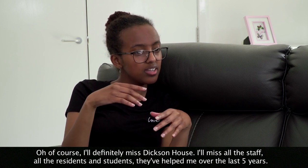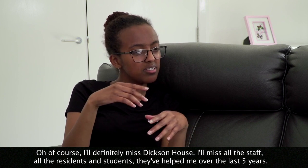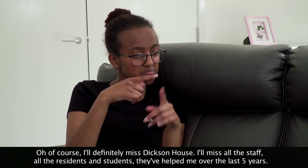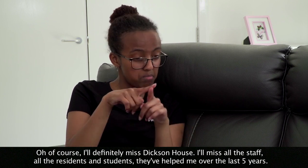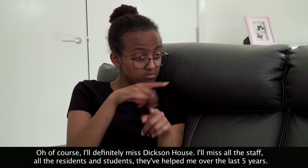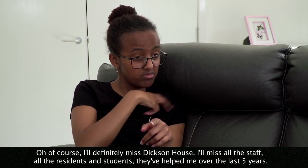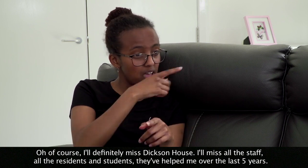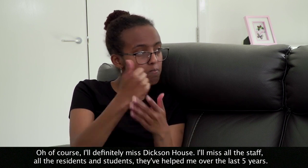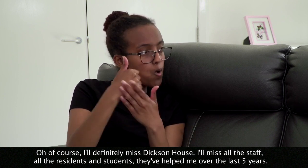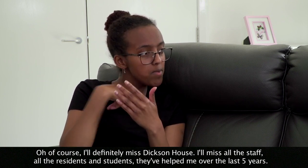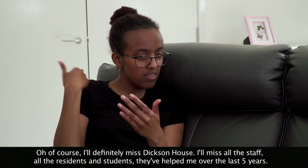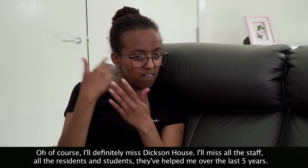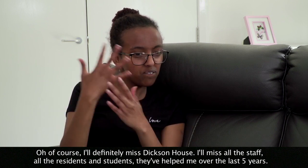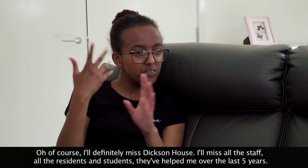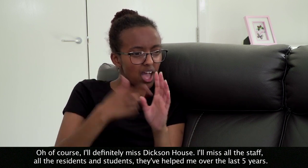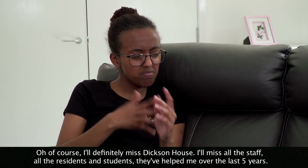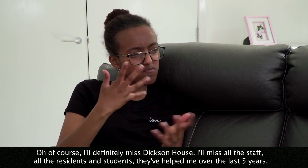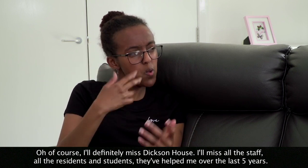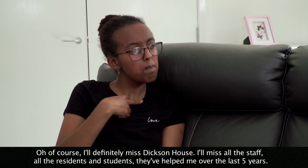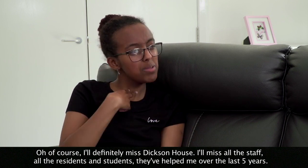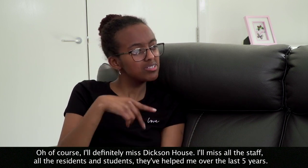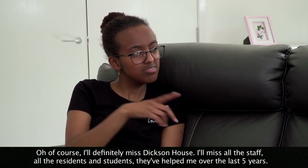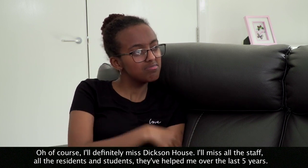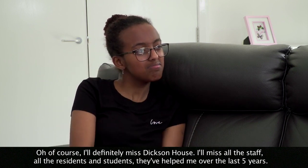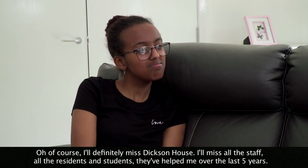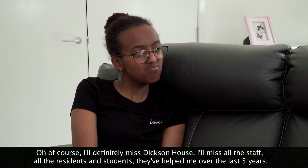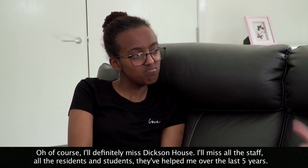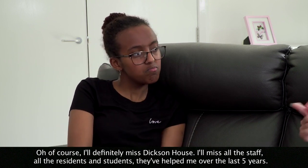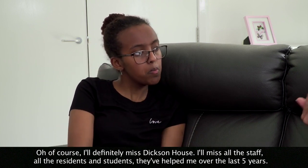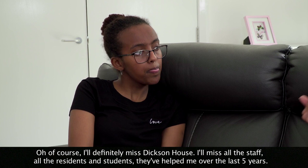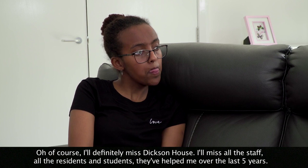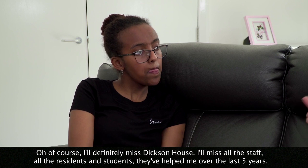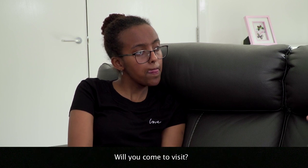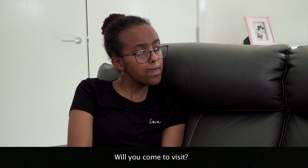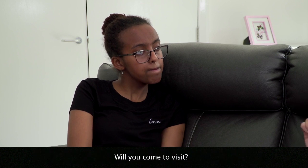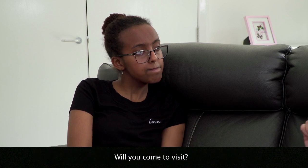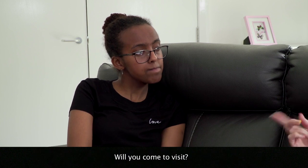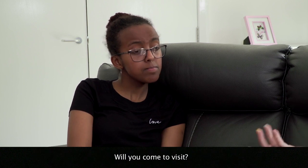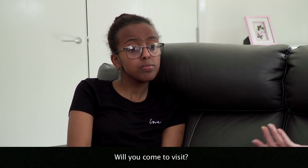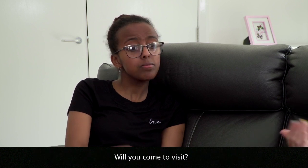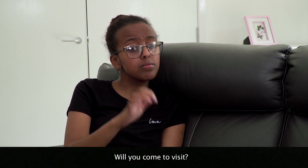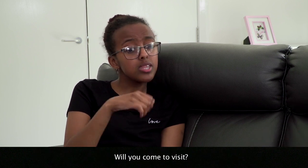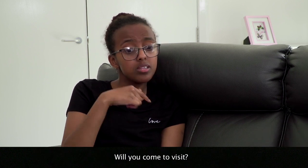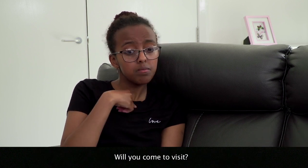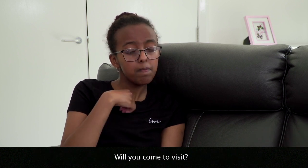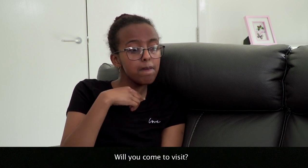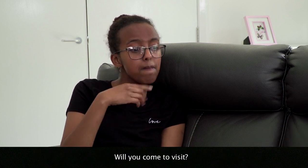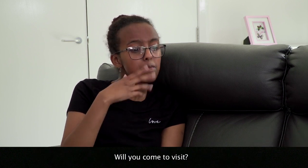staff, all the residents and the students. You know, they've helped me and supported me over the past 5 years. Will you come to visit?